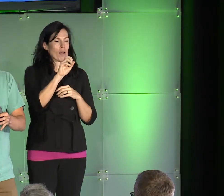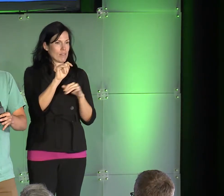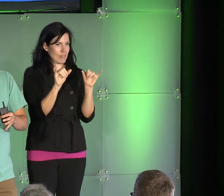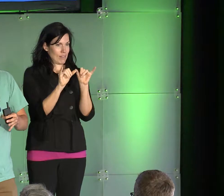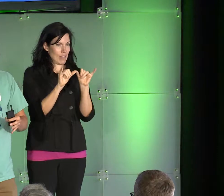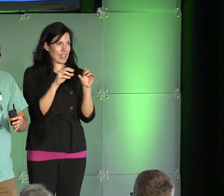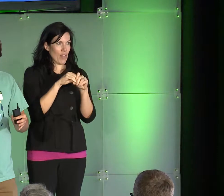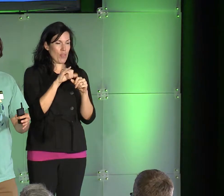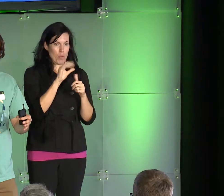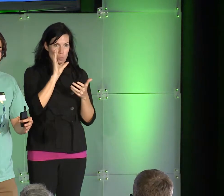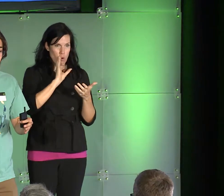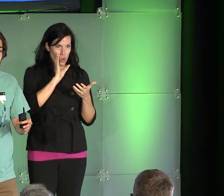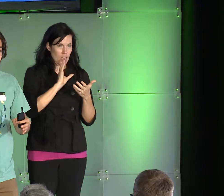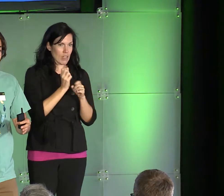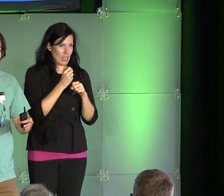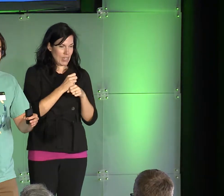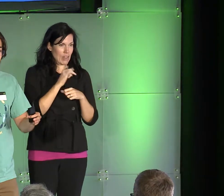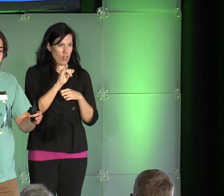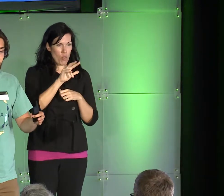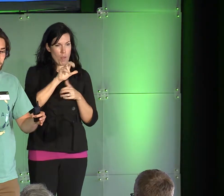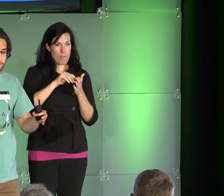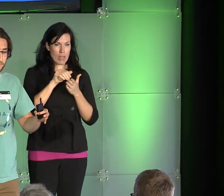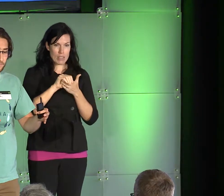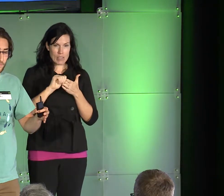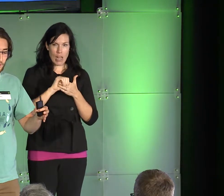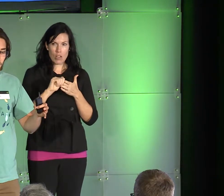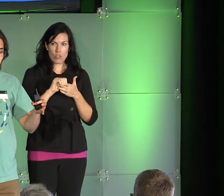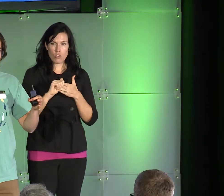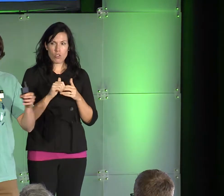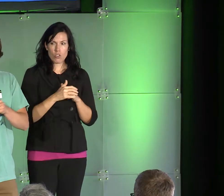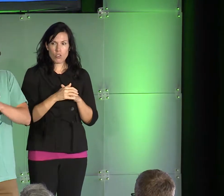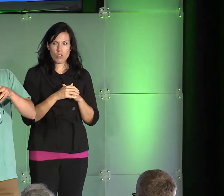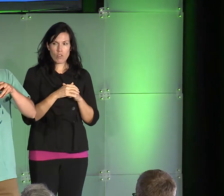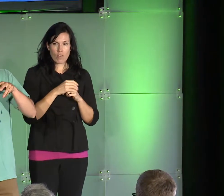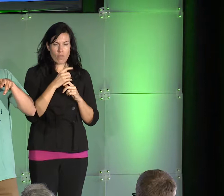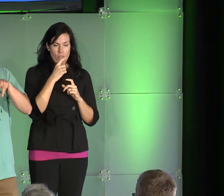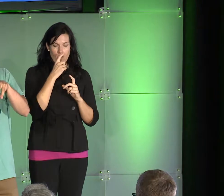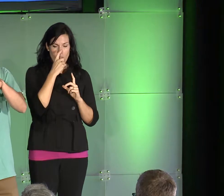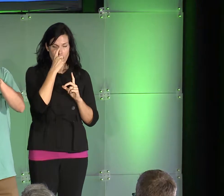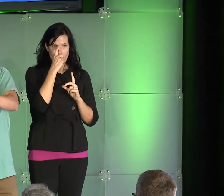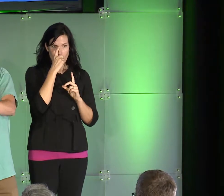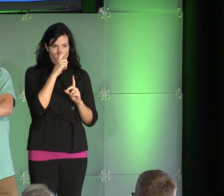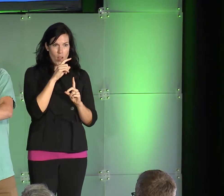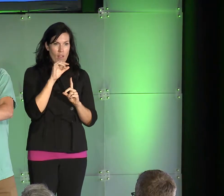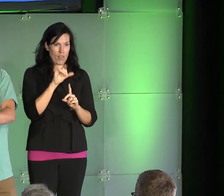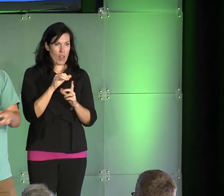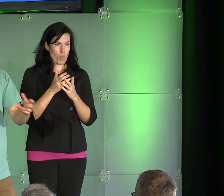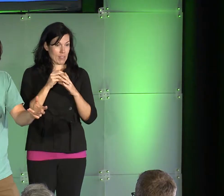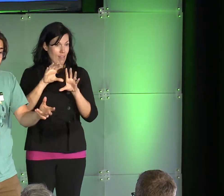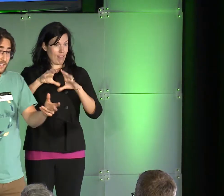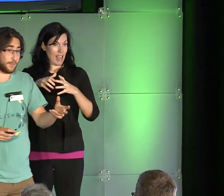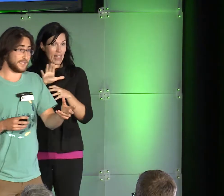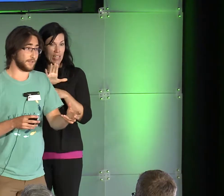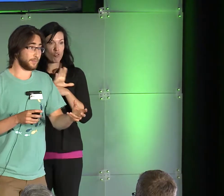brewing industry at about $300 million. that's the organic waste in that industry.